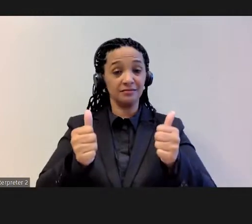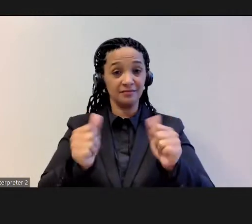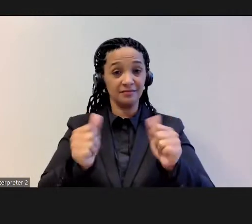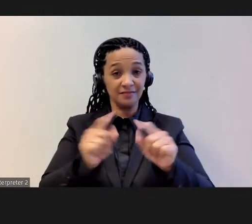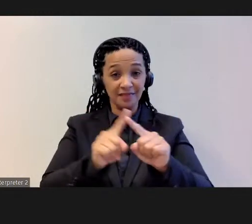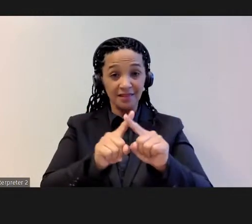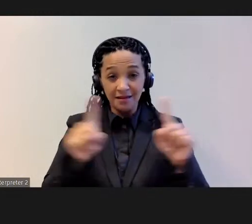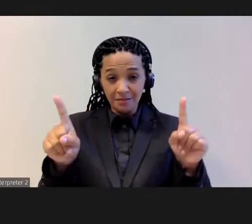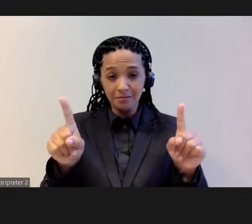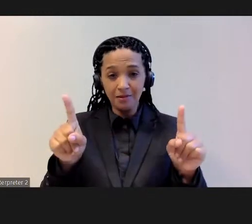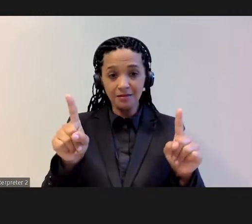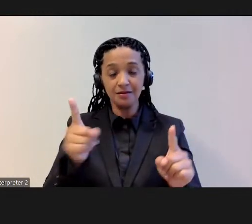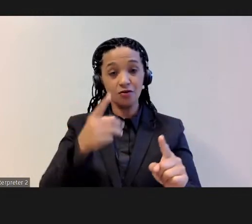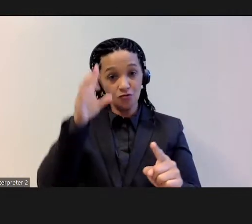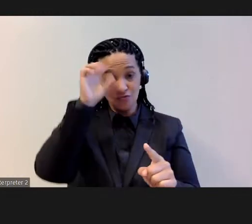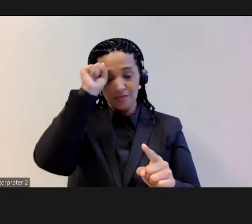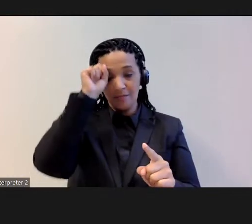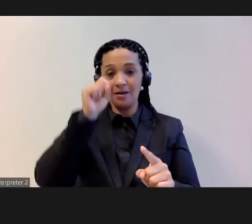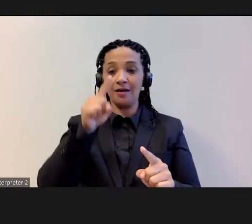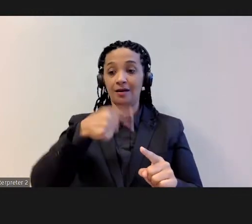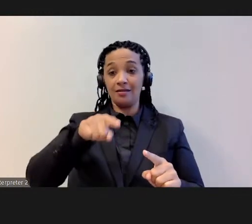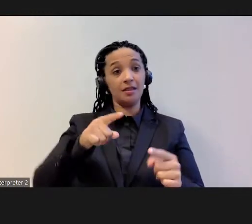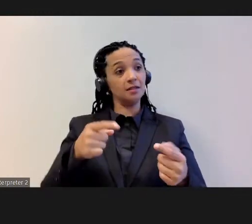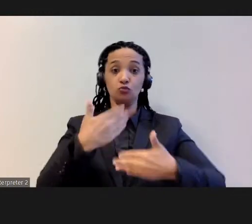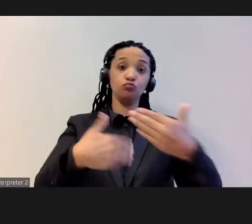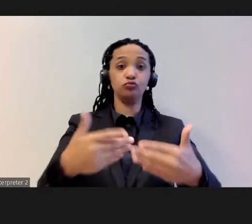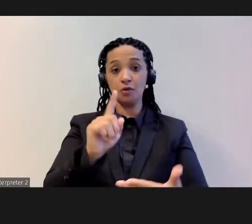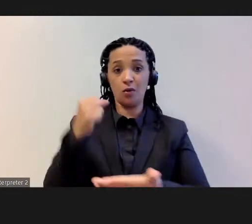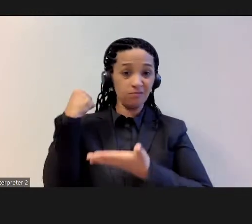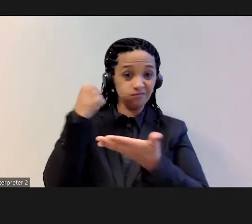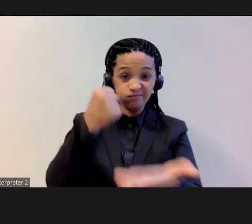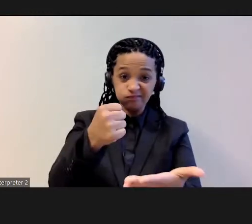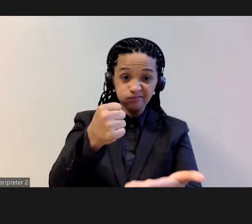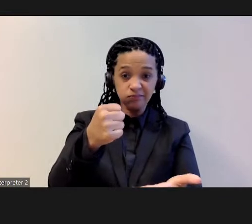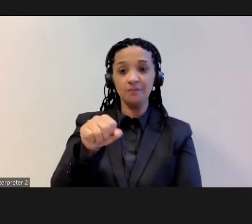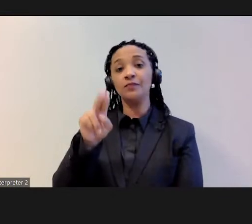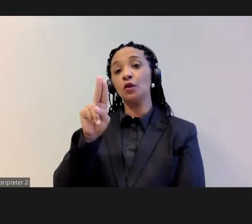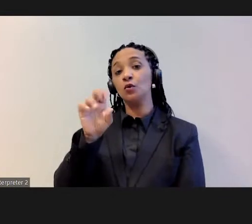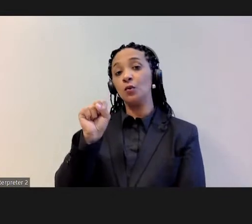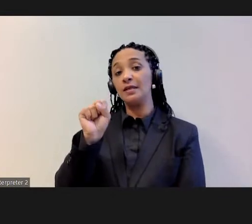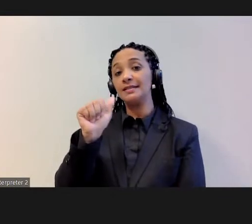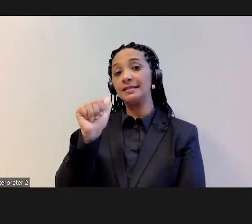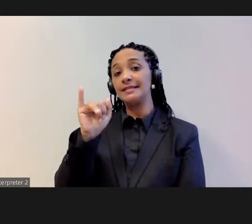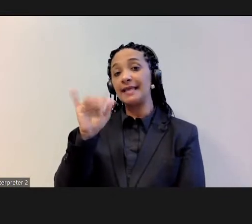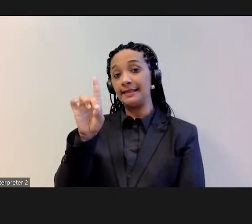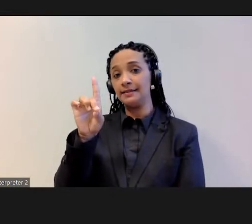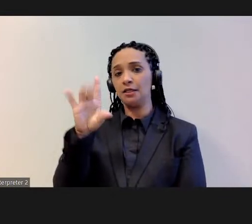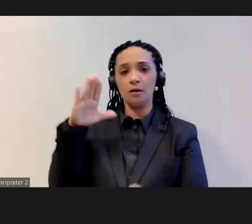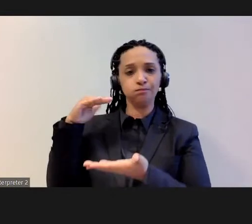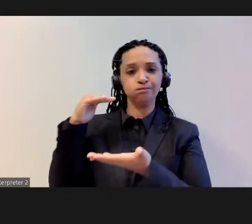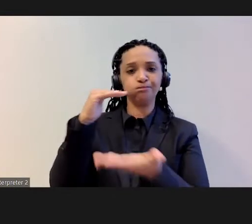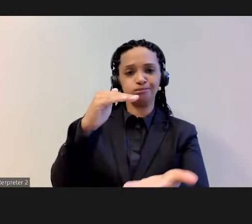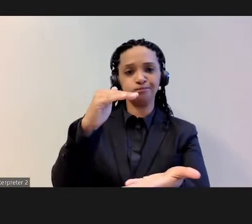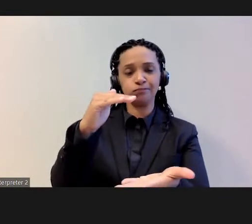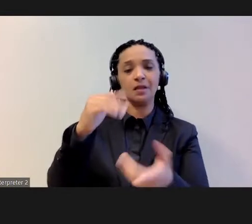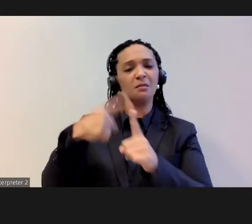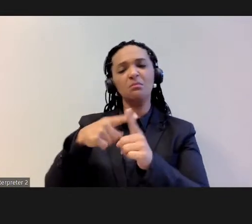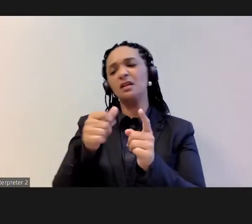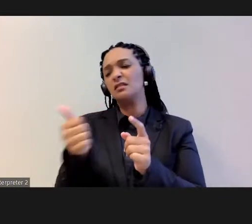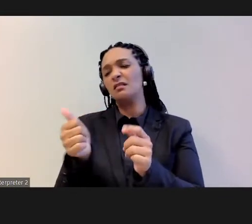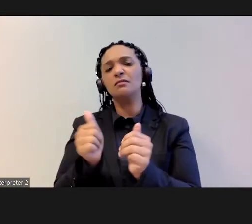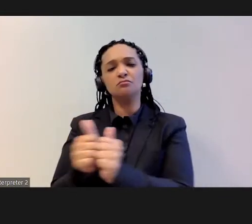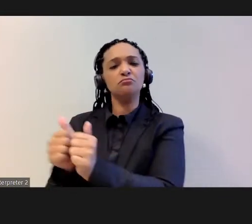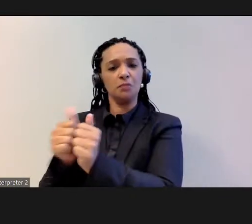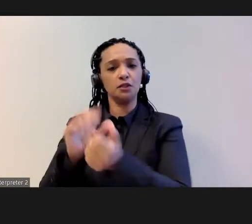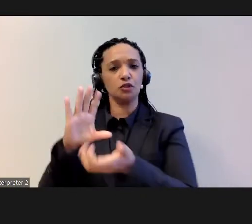required sustained investment and support. USAID is one of the key supporters of that with other partners.